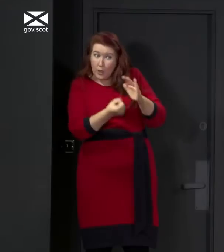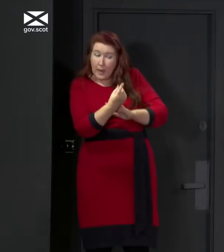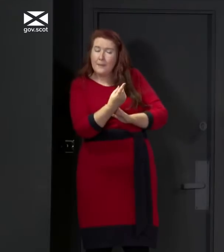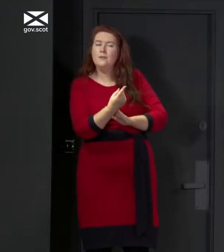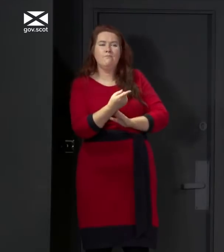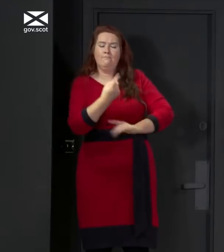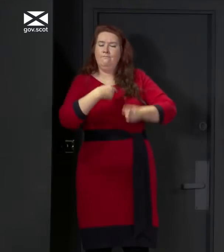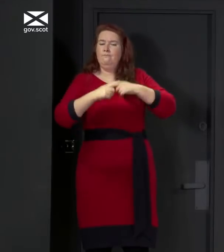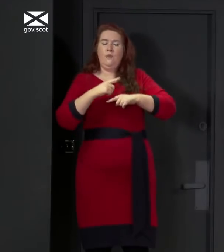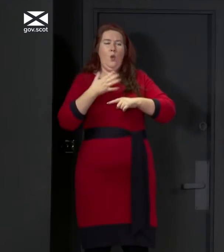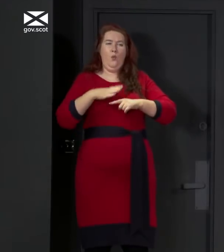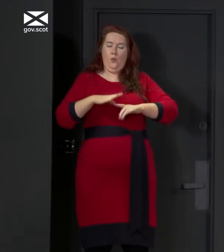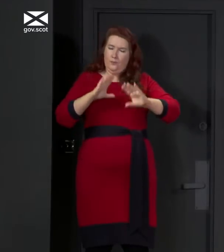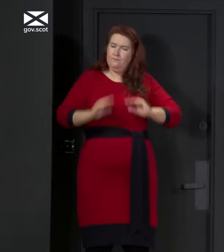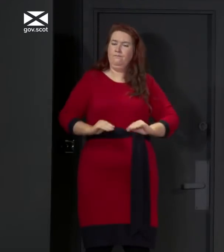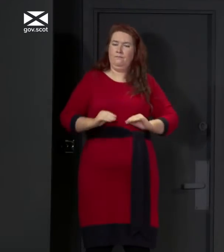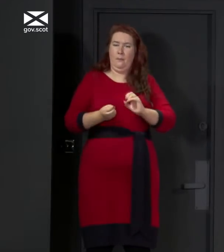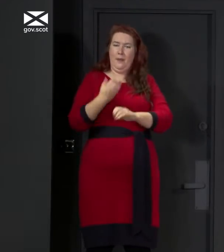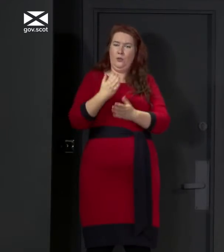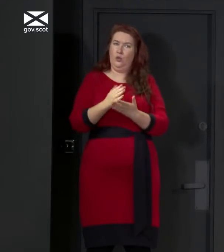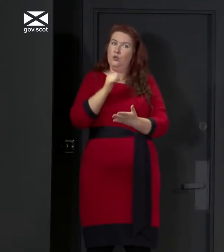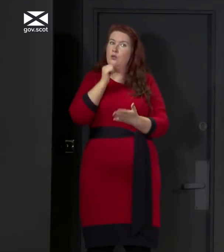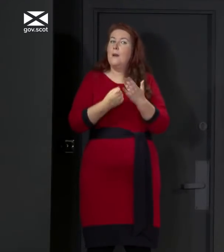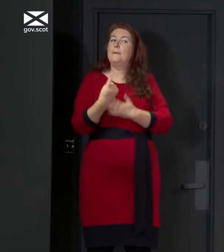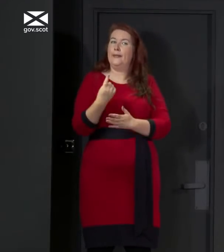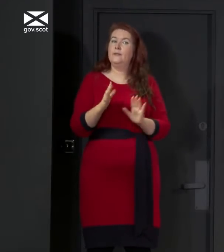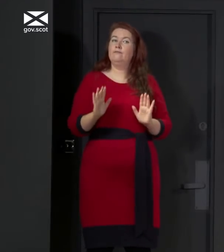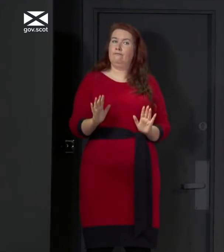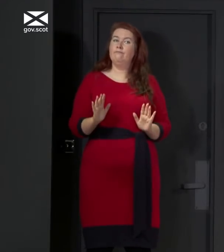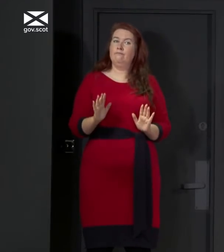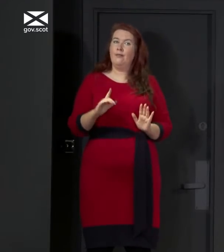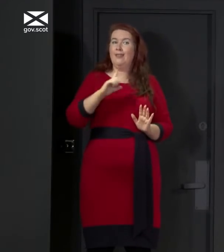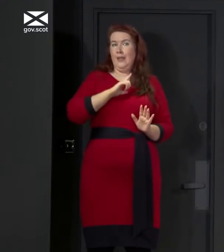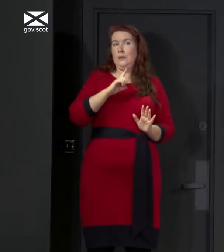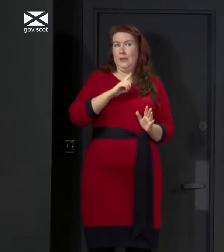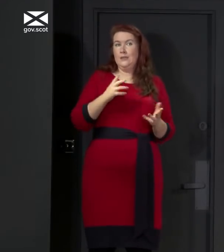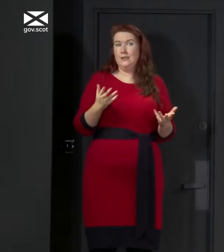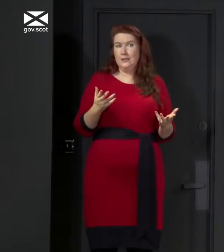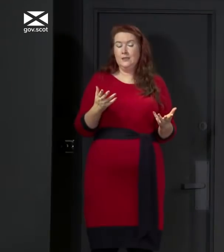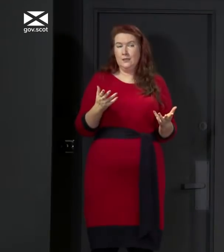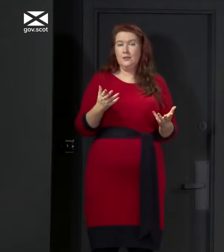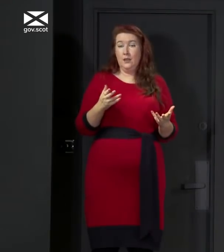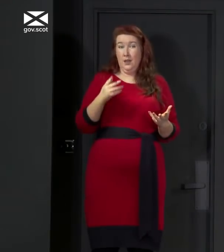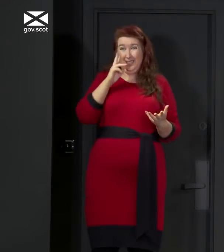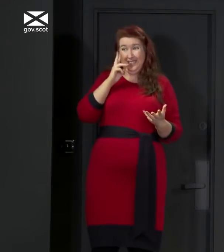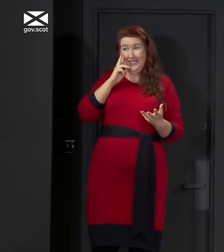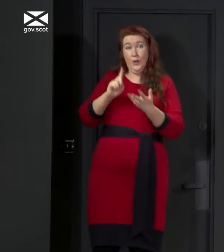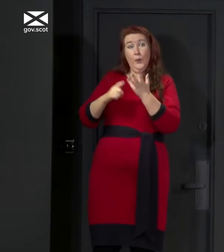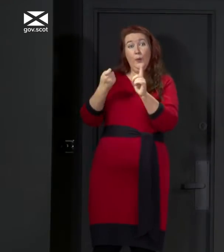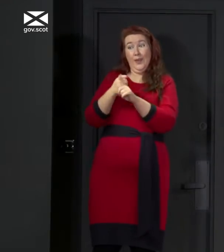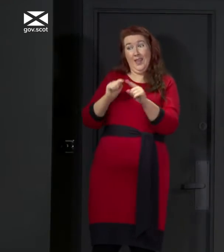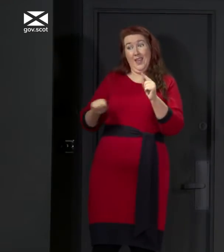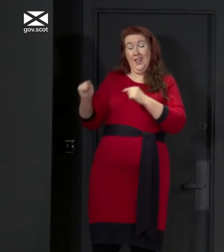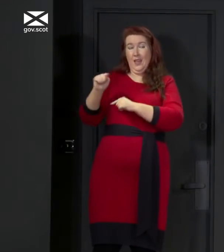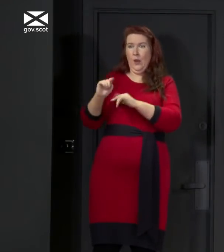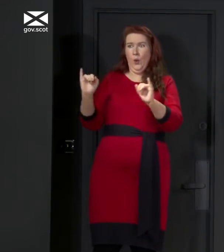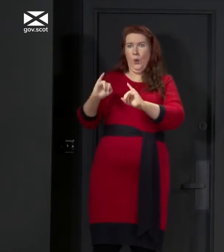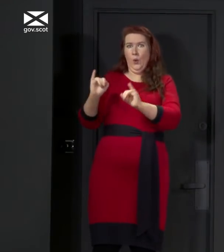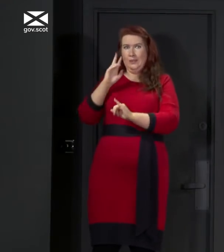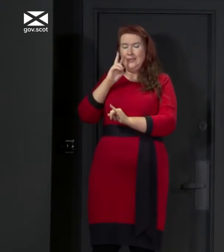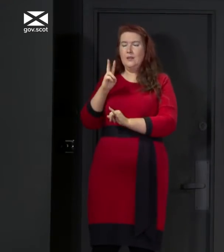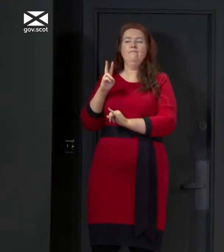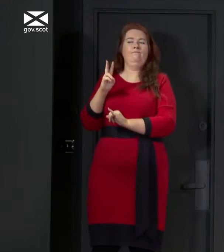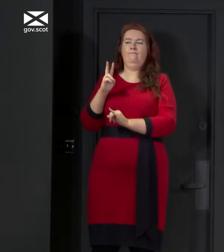the chance to avert the more serious challenge that is currently being faced in some other parts of the UK right now. I know that